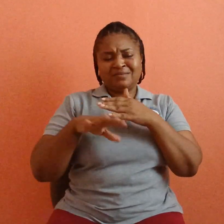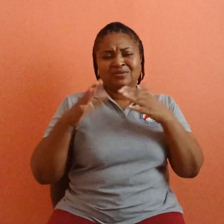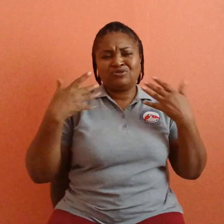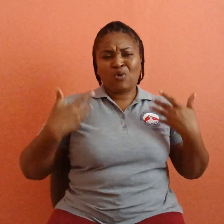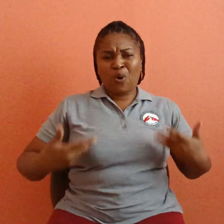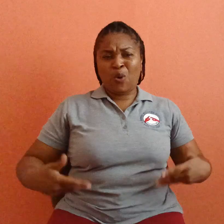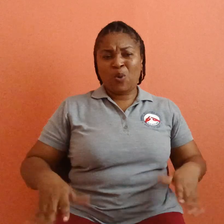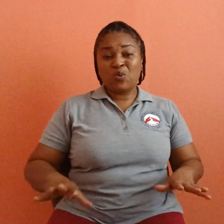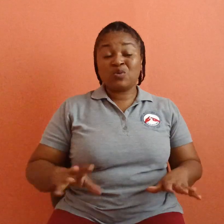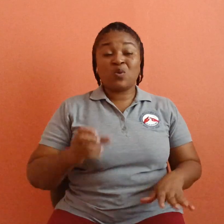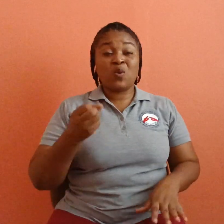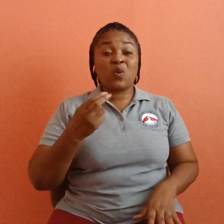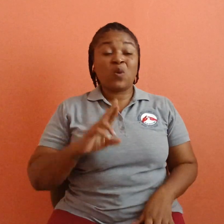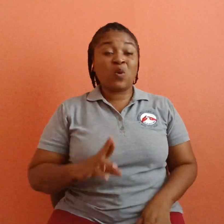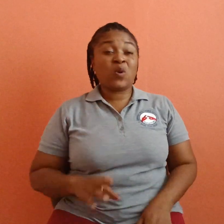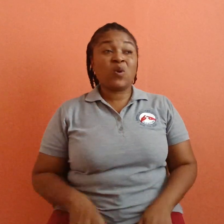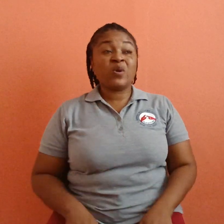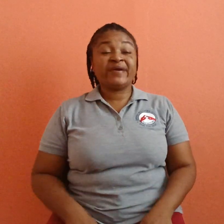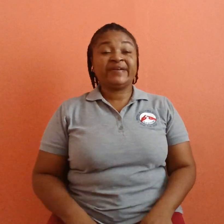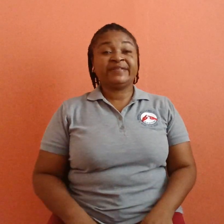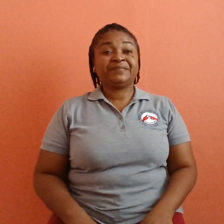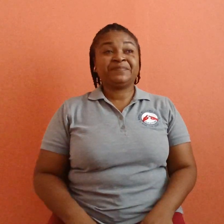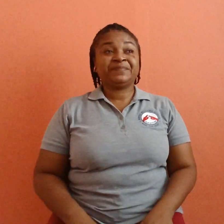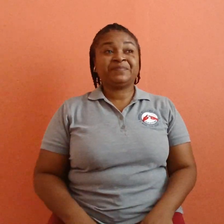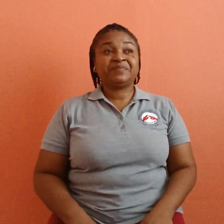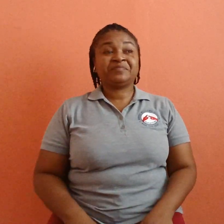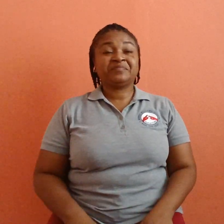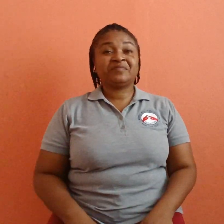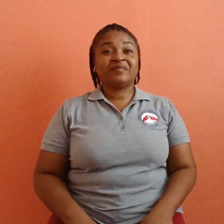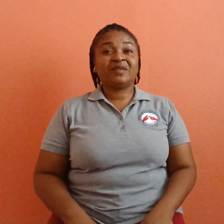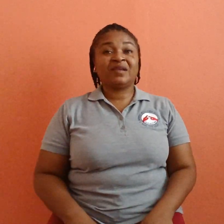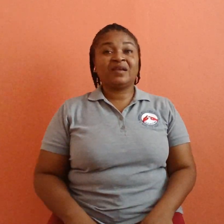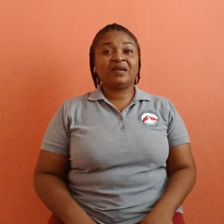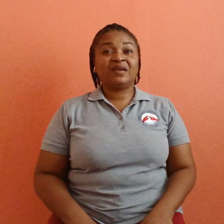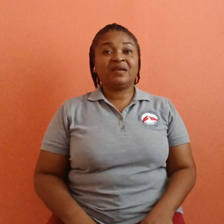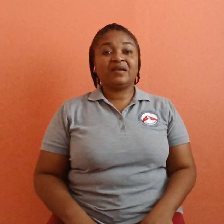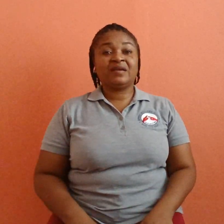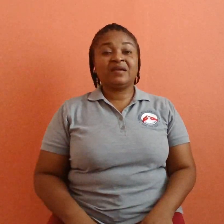or the bride asked for a 3-meter train,